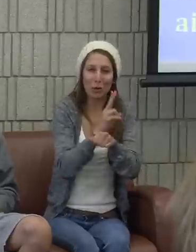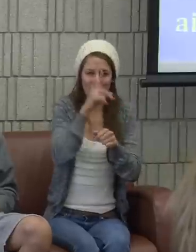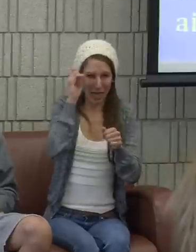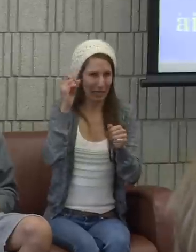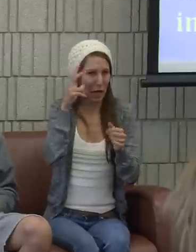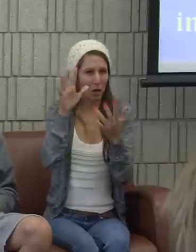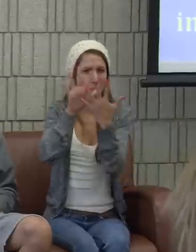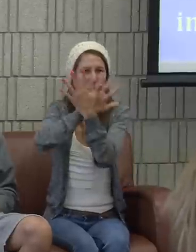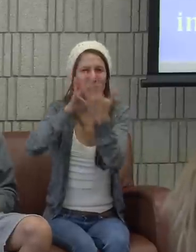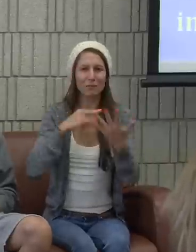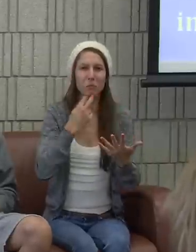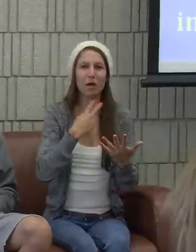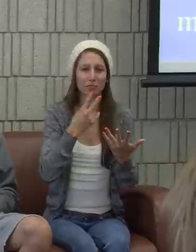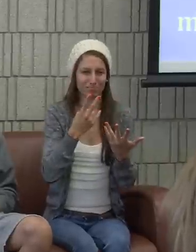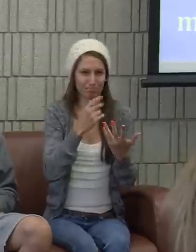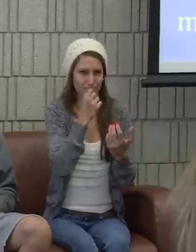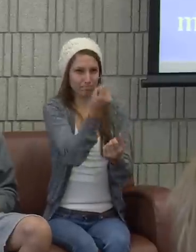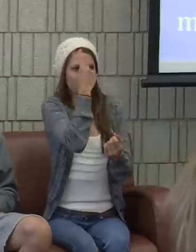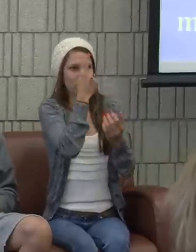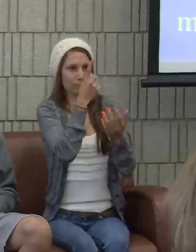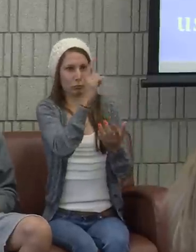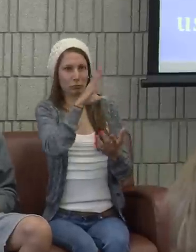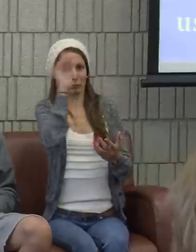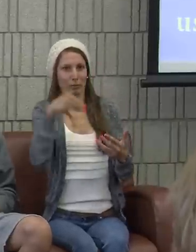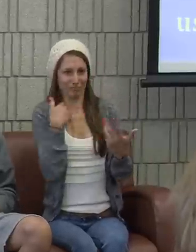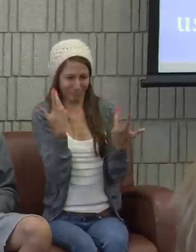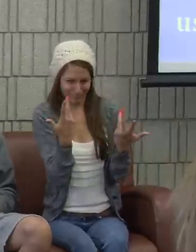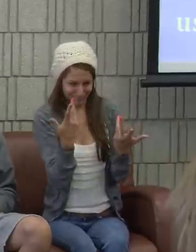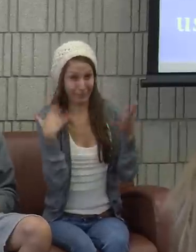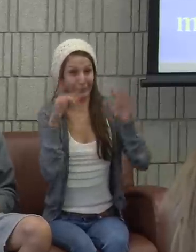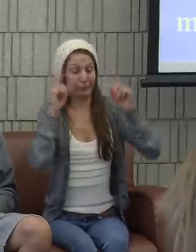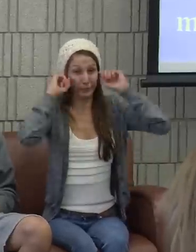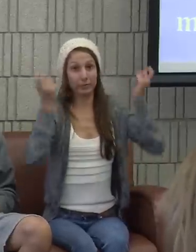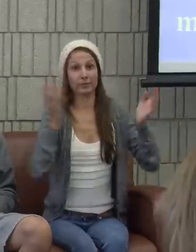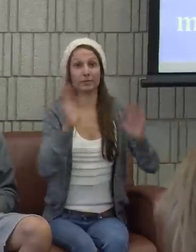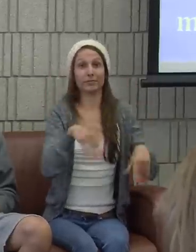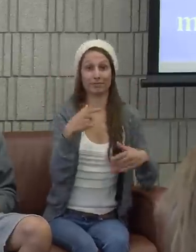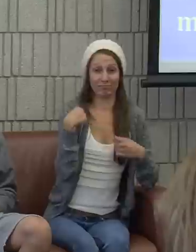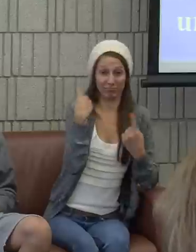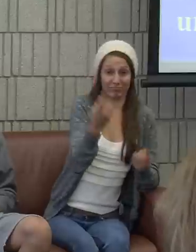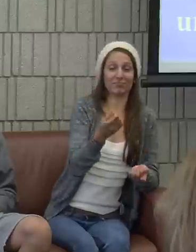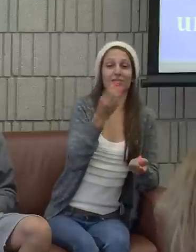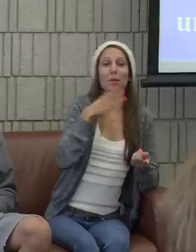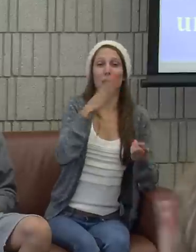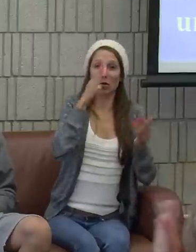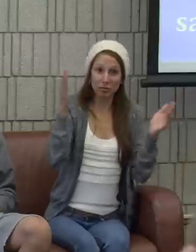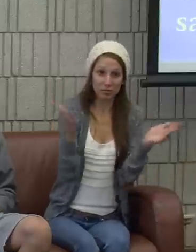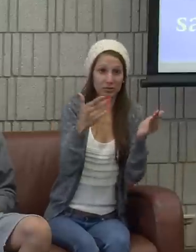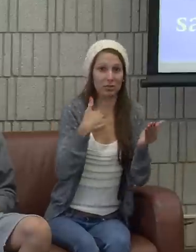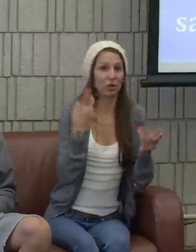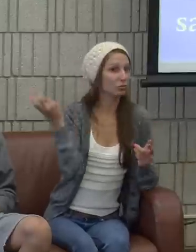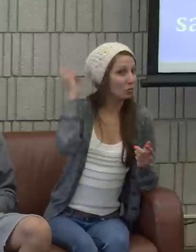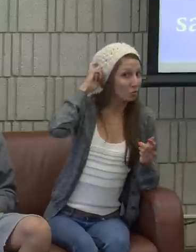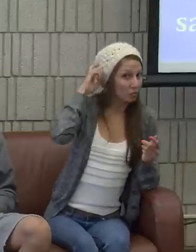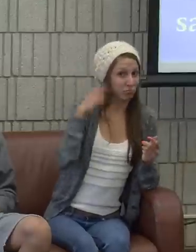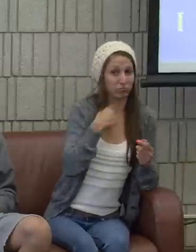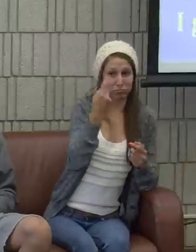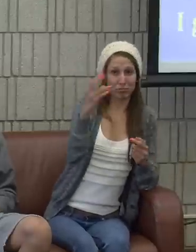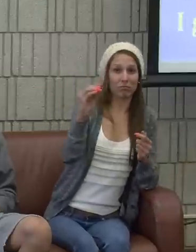But most of the time, I did not use them because it was a muffled sound. And I couldn't understand what they were saying. It was just noise. I got rid of them, and my mother has been